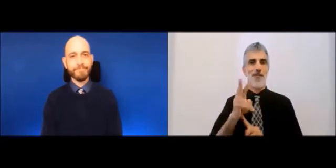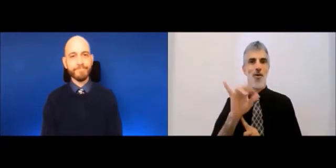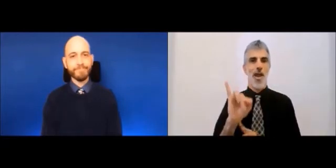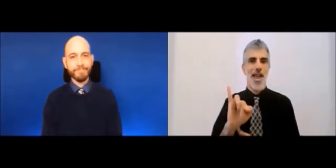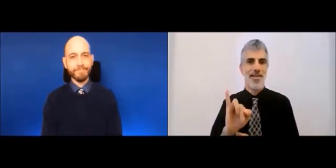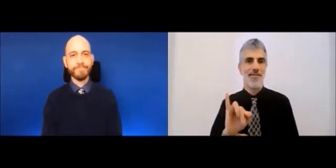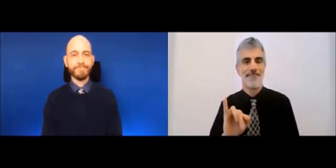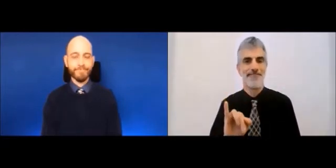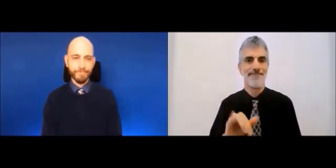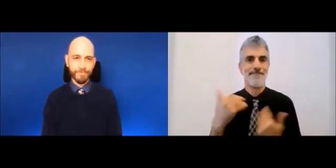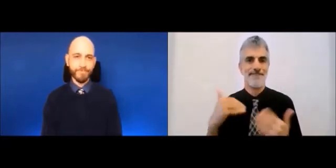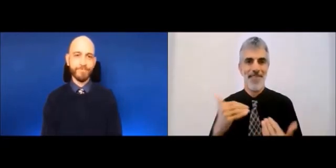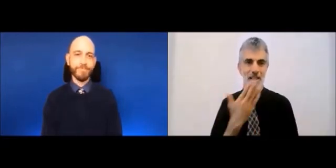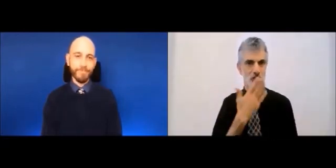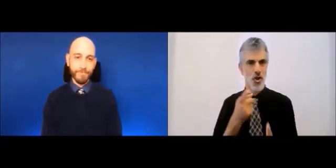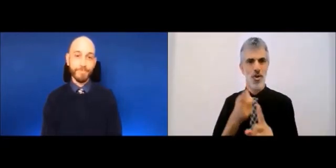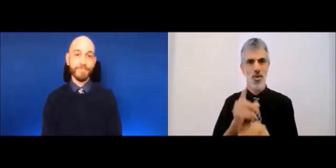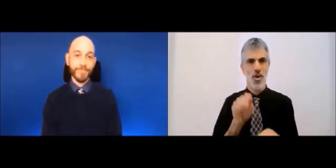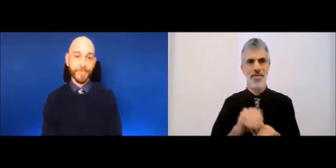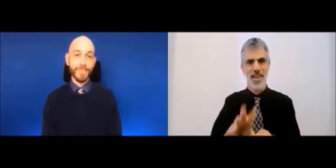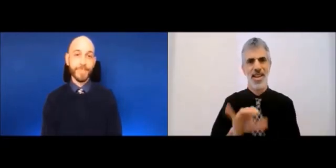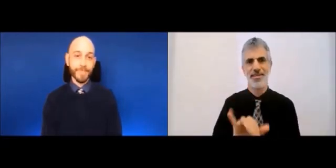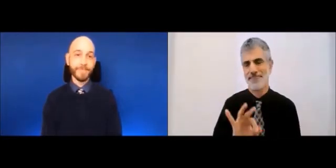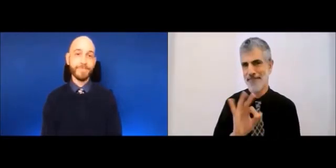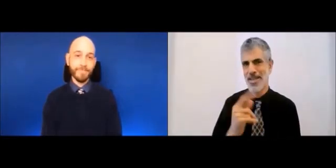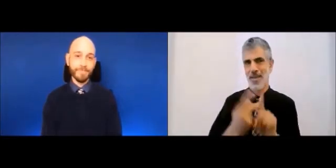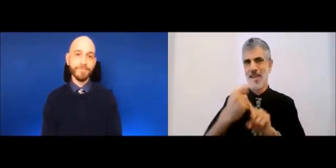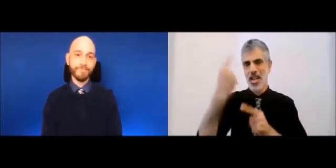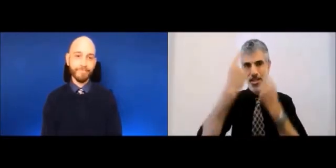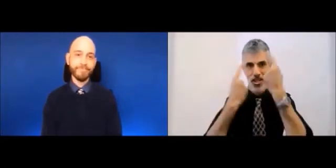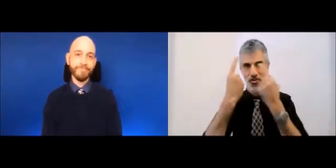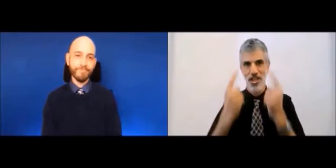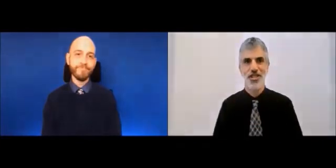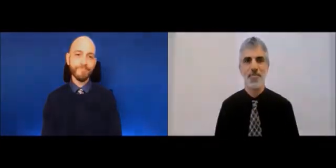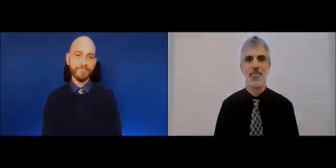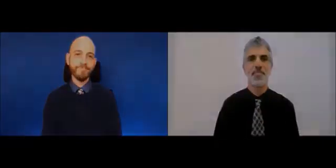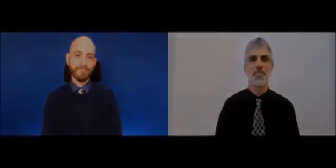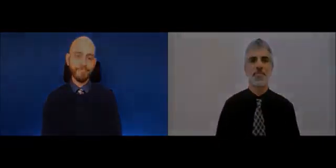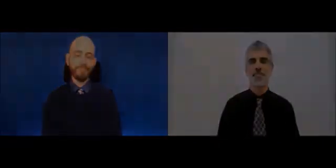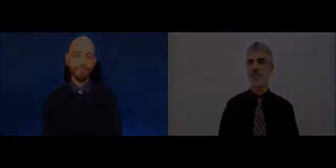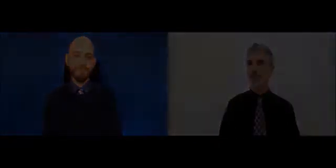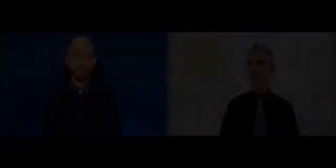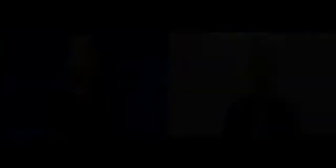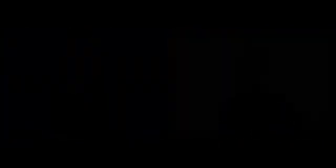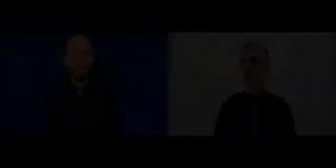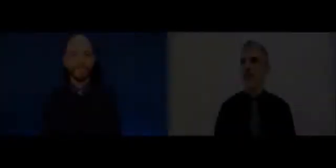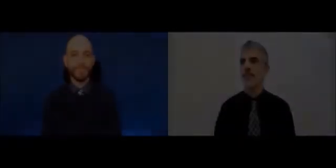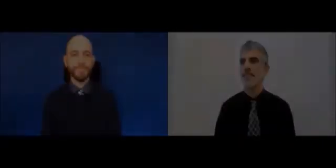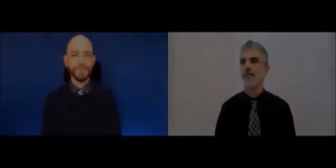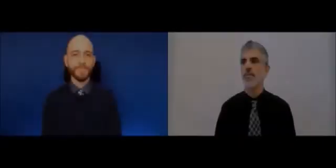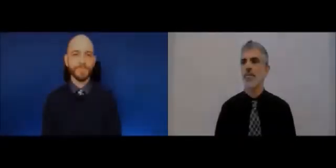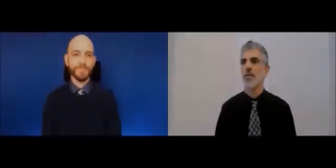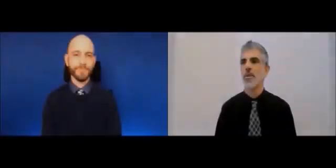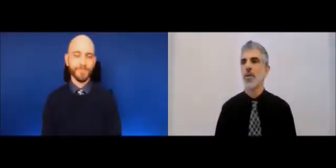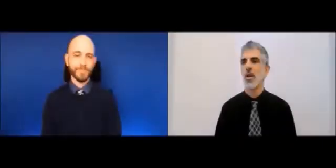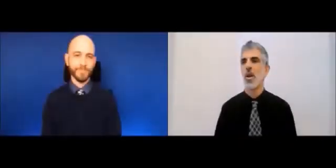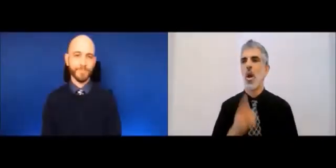calls. Thank you for that great advice. It's important to keep that in mind. Can